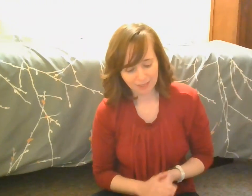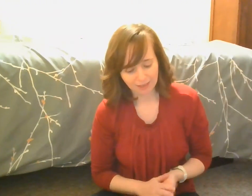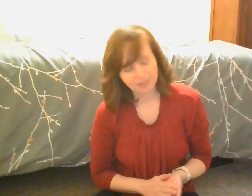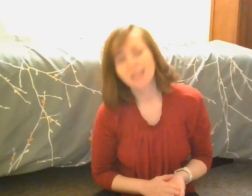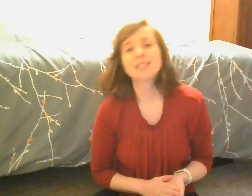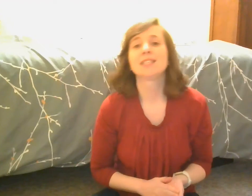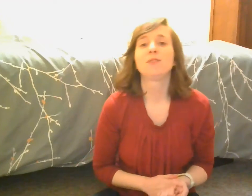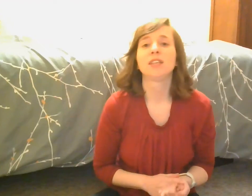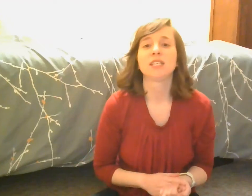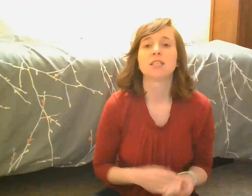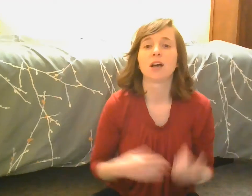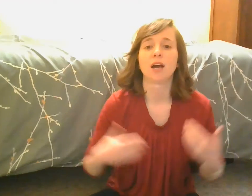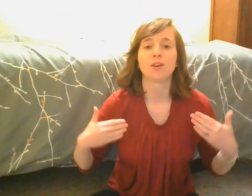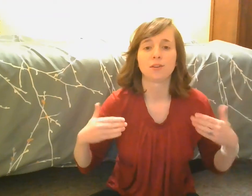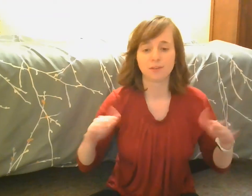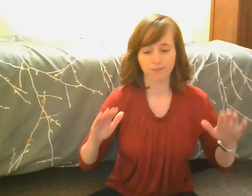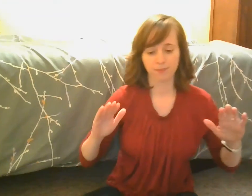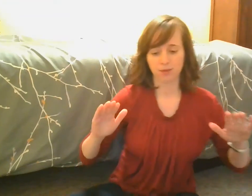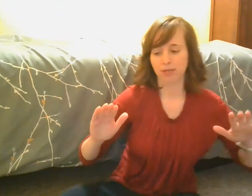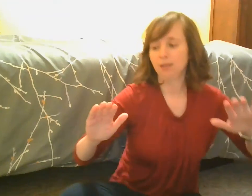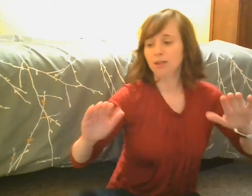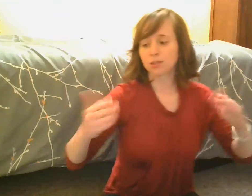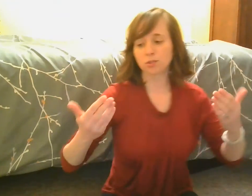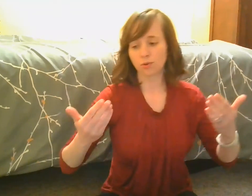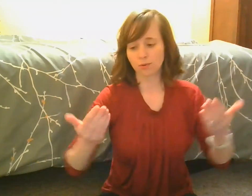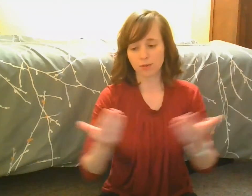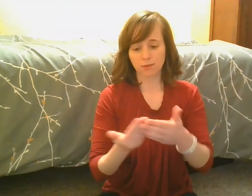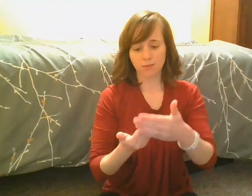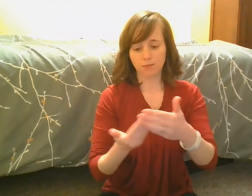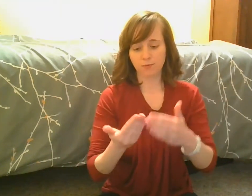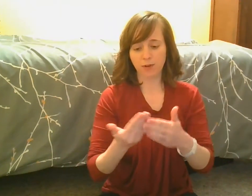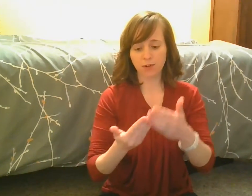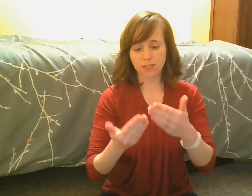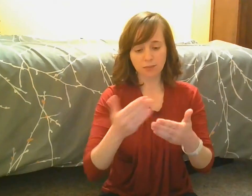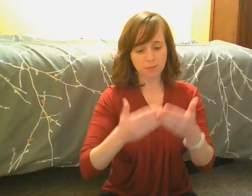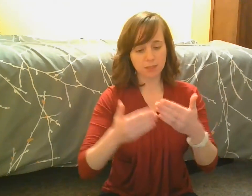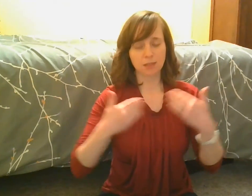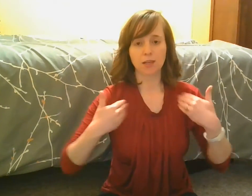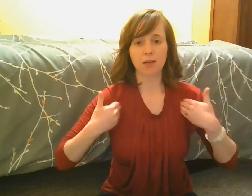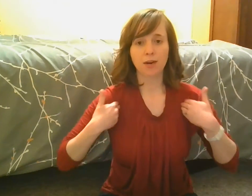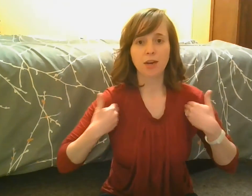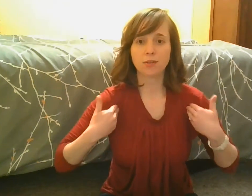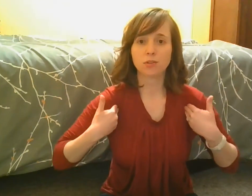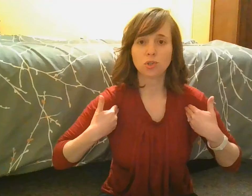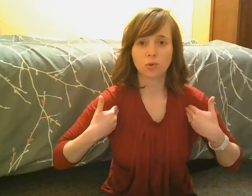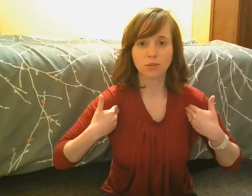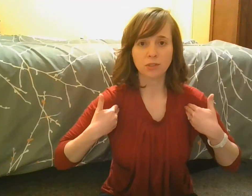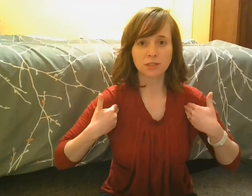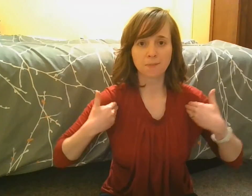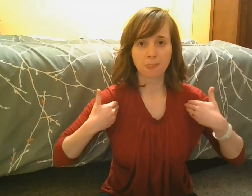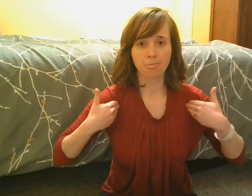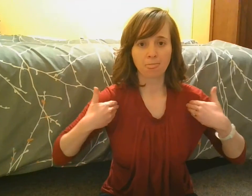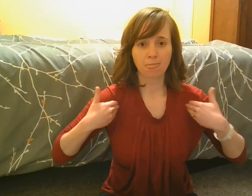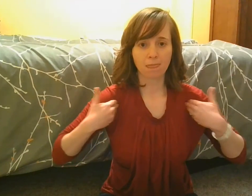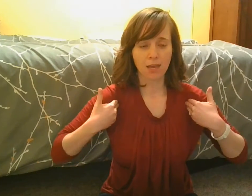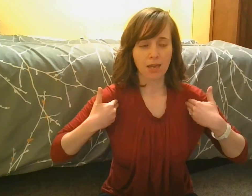So, next is feeling tired. All right. So, fingertips right here at the shoulders. And